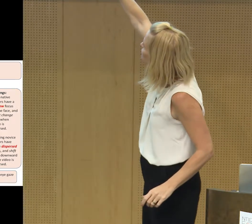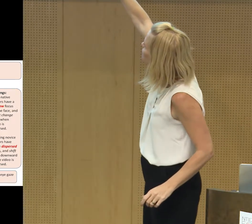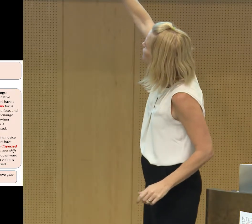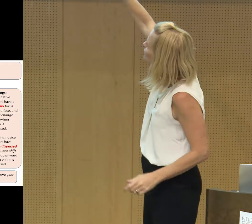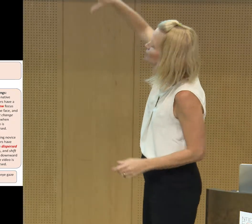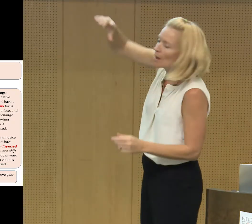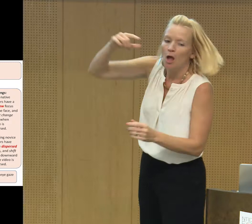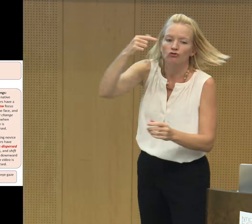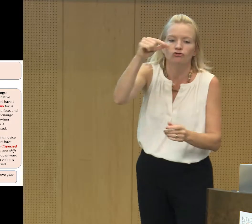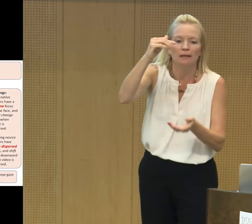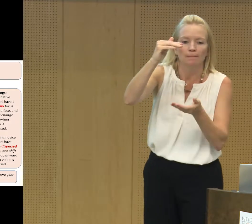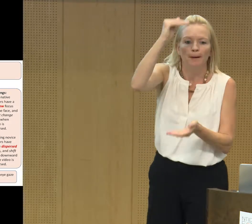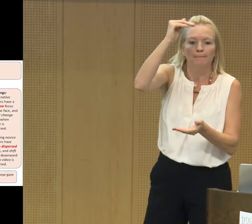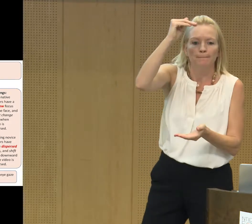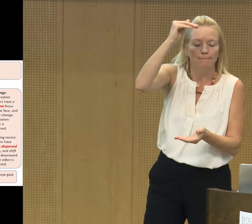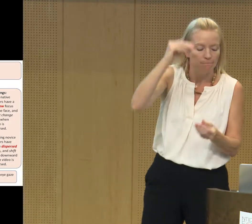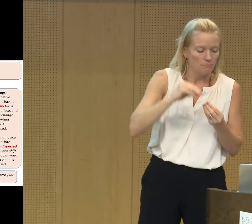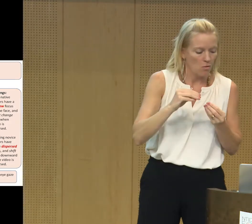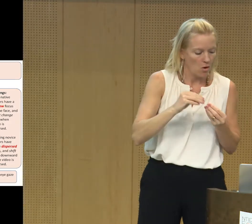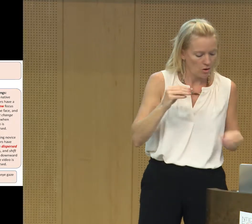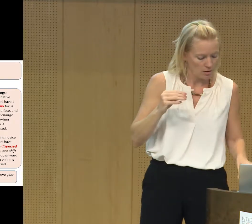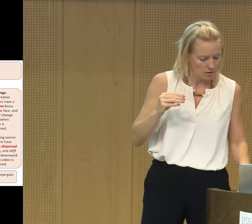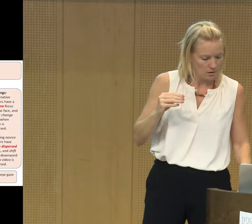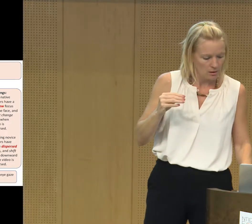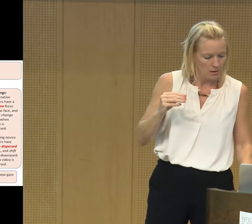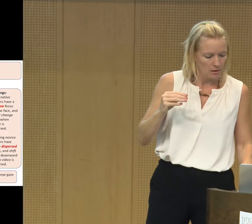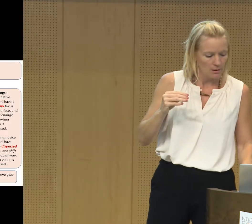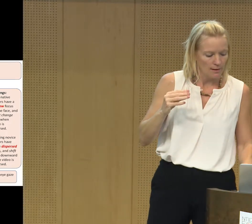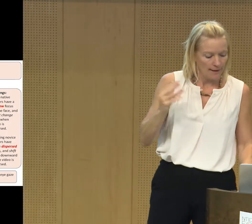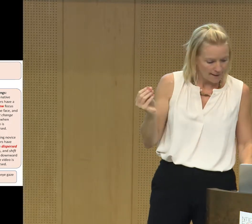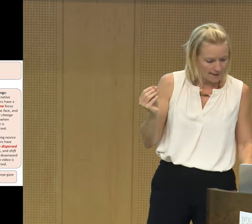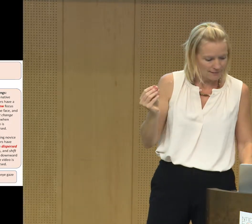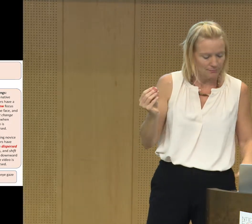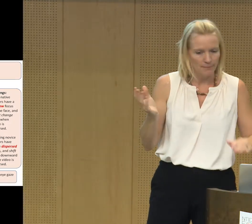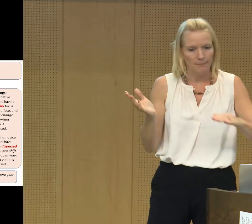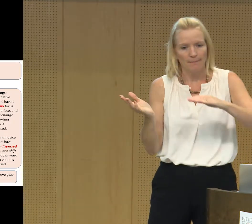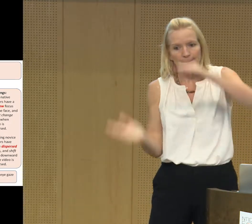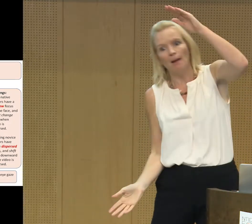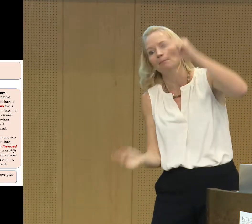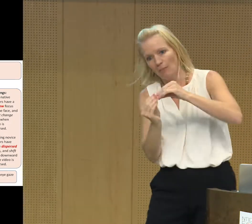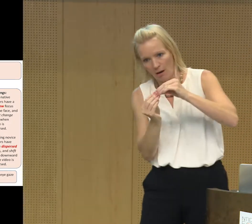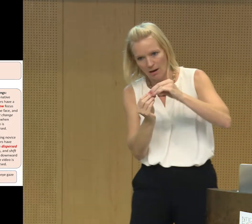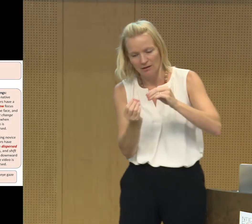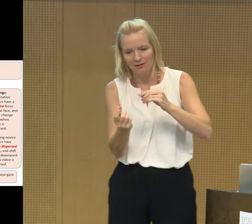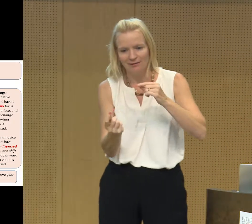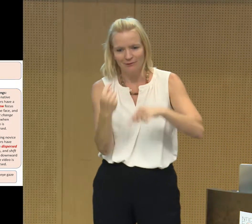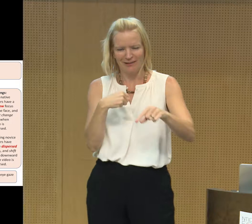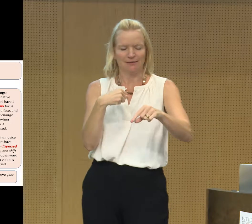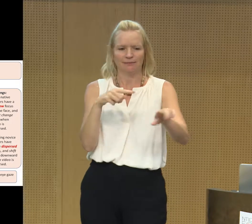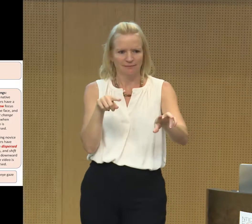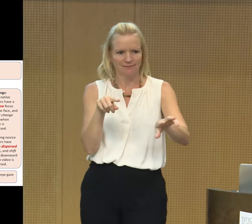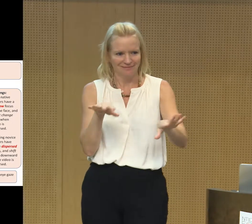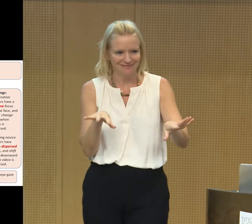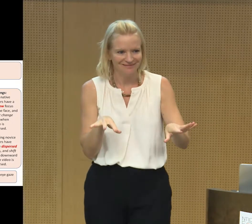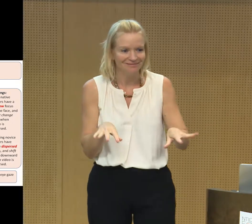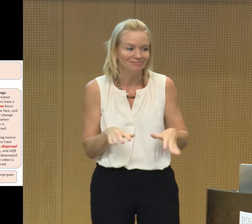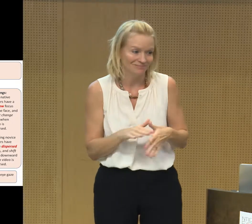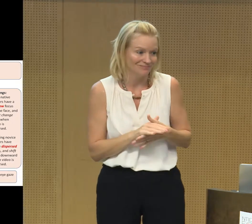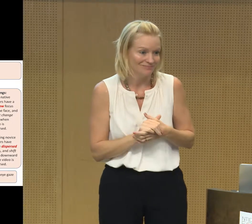You can see that the area in green is a little bit wider. And then when the video is reversed, it's